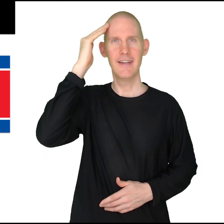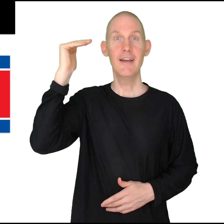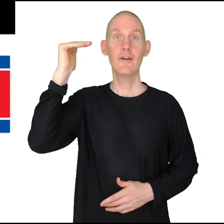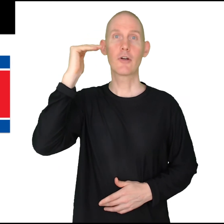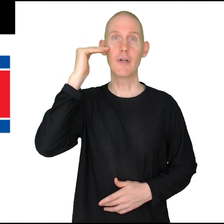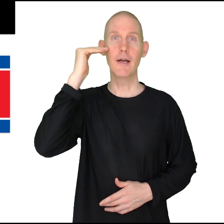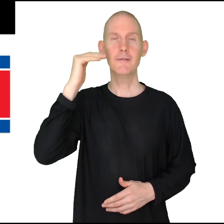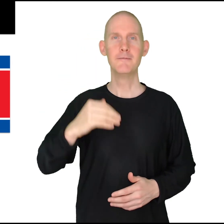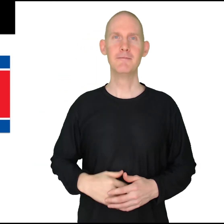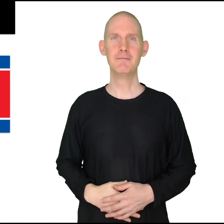Korea,